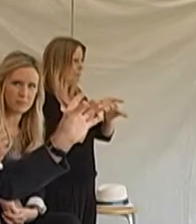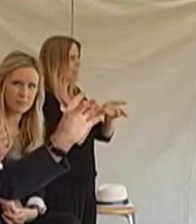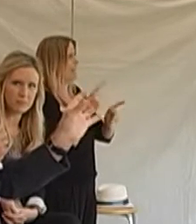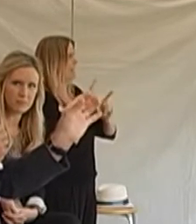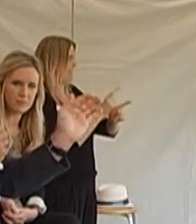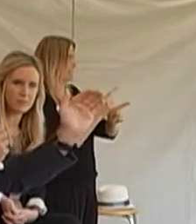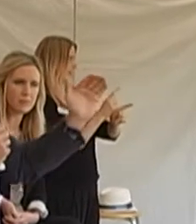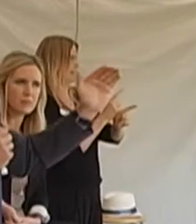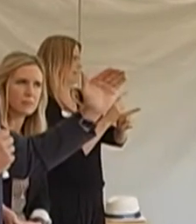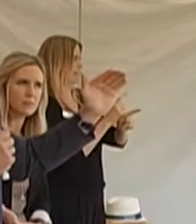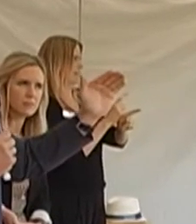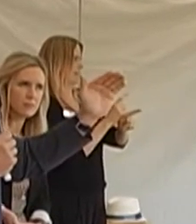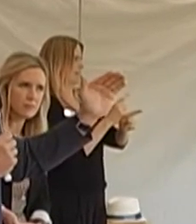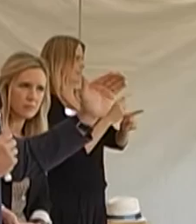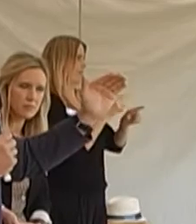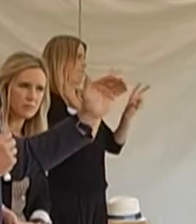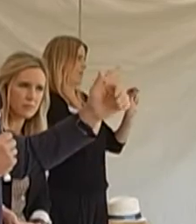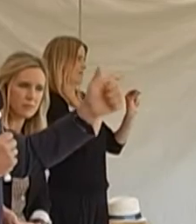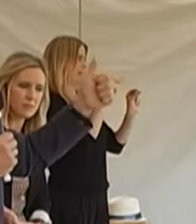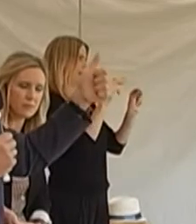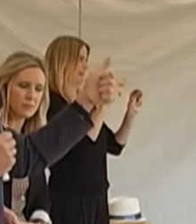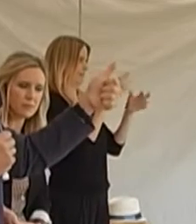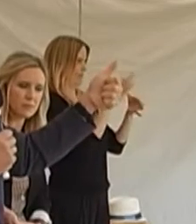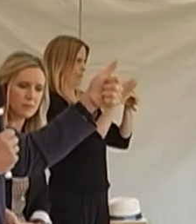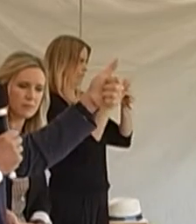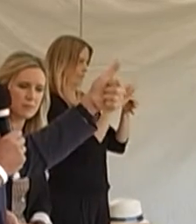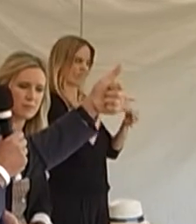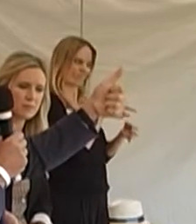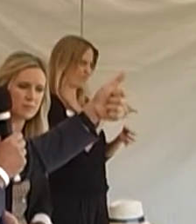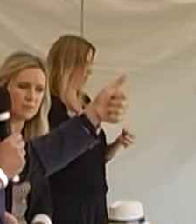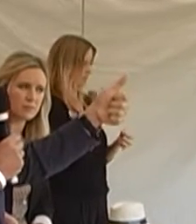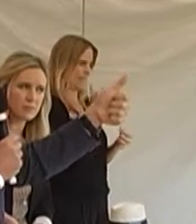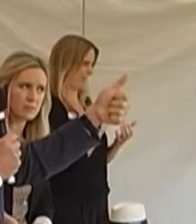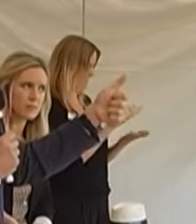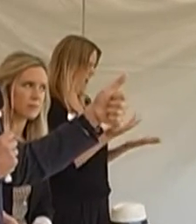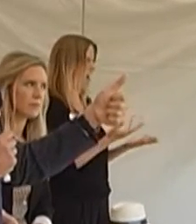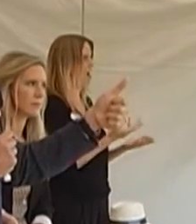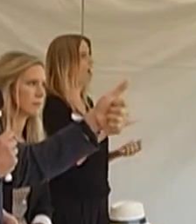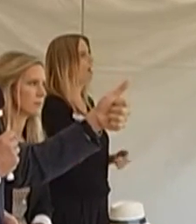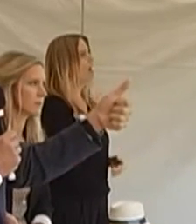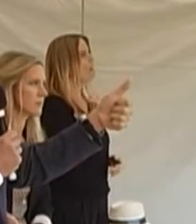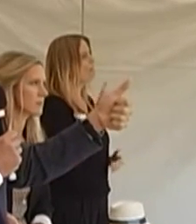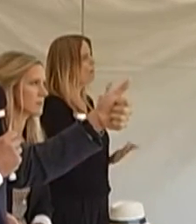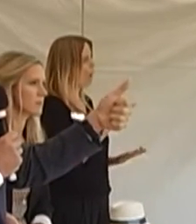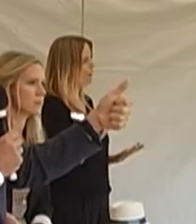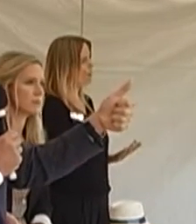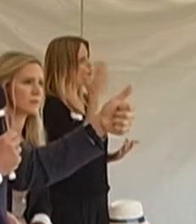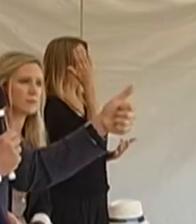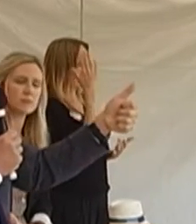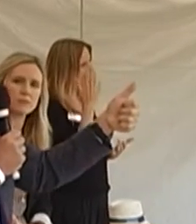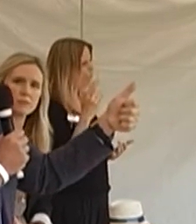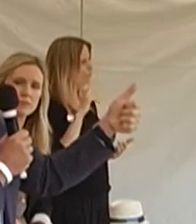combined. So we have to decide how much this one unit of ecology or